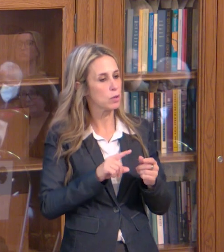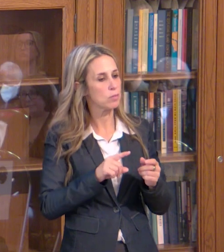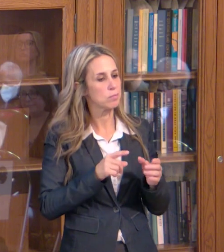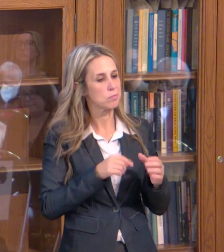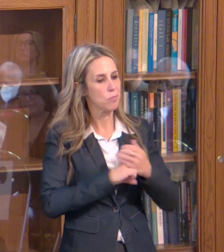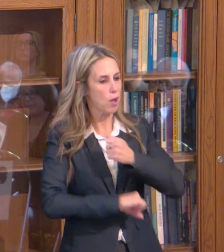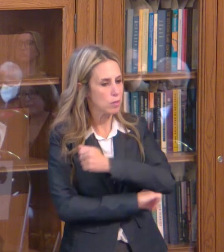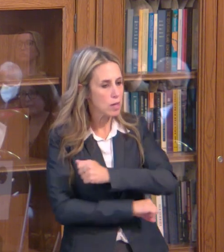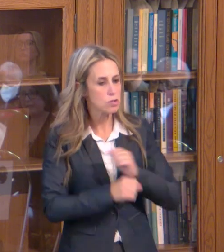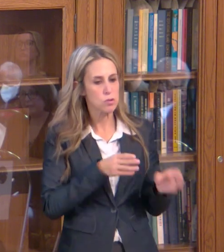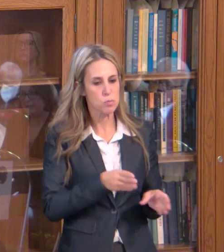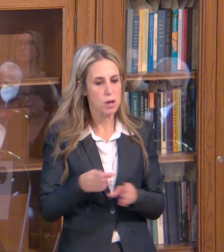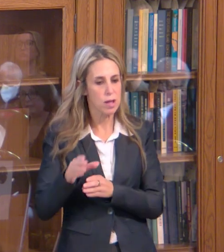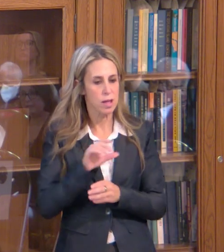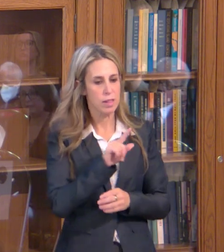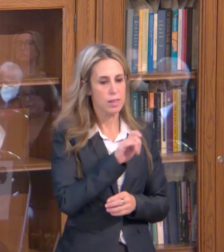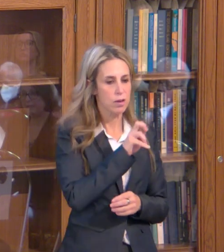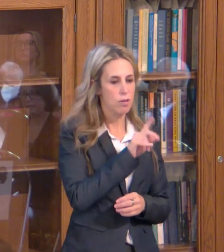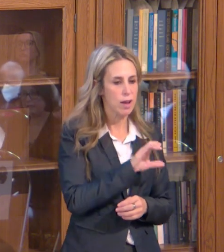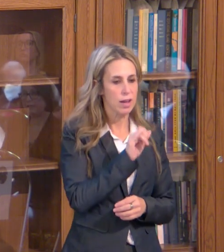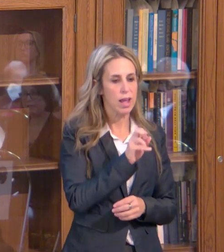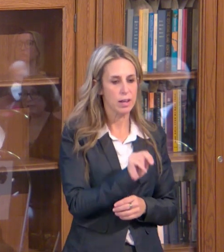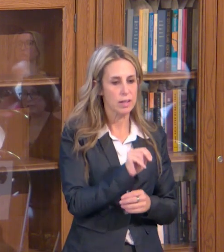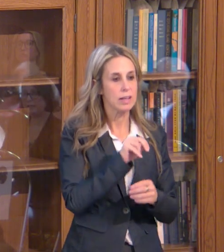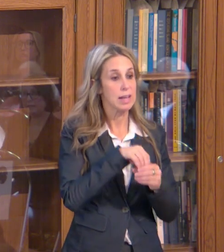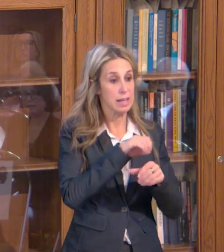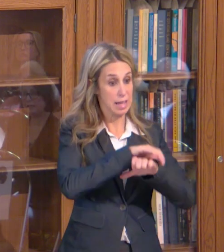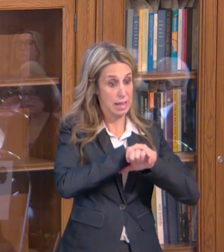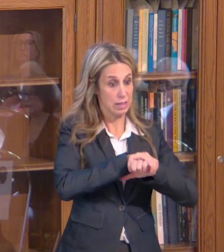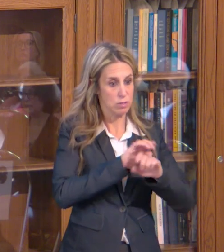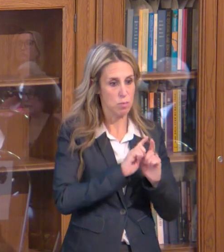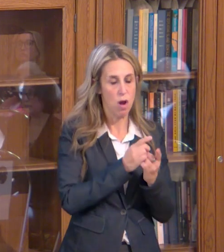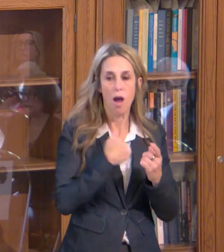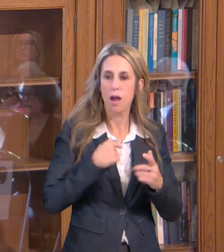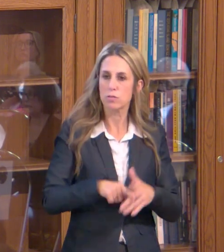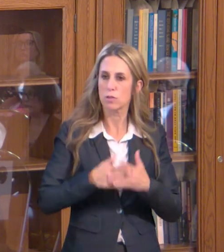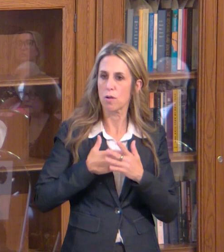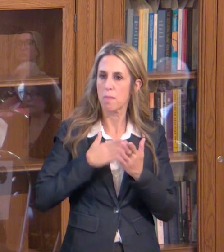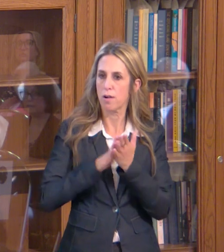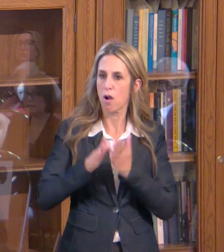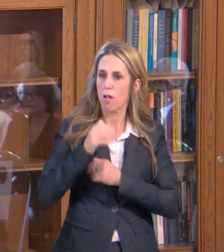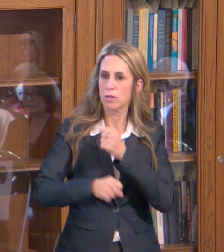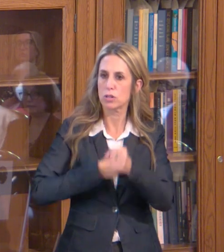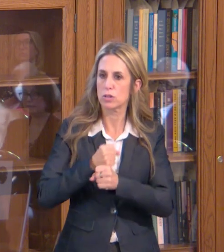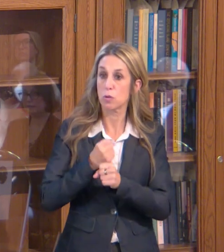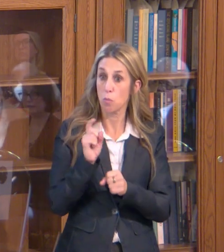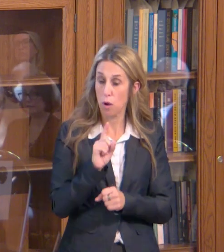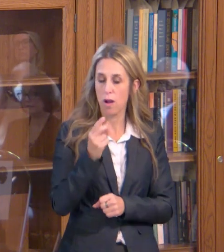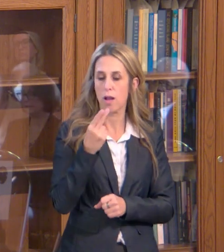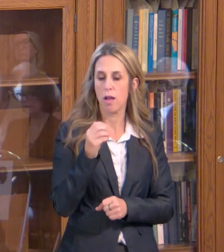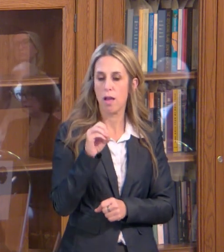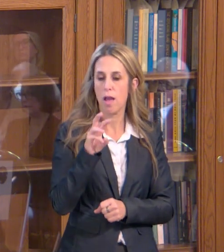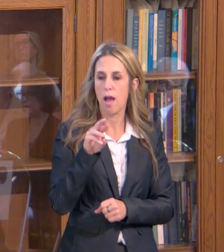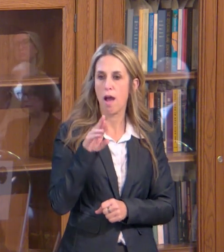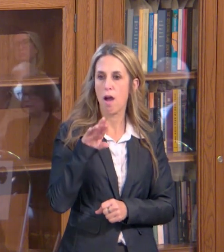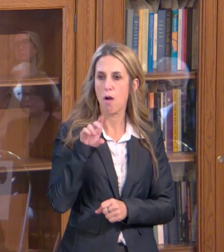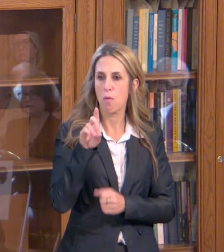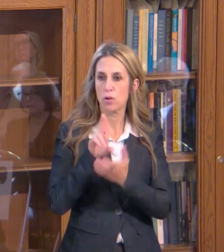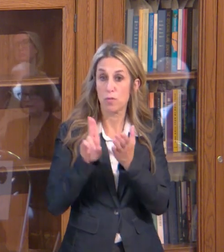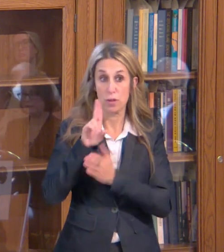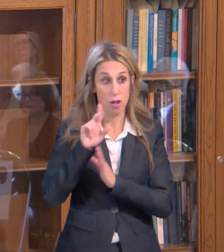is called the literary cannon in English departments now I began my college Years at Howard University as an